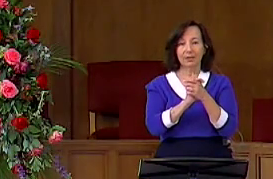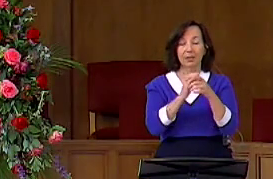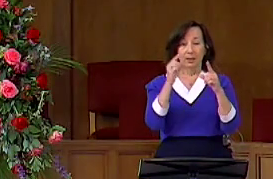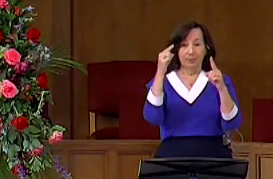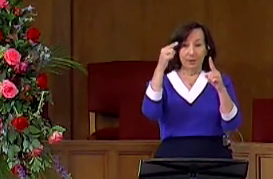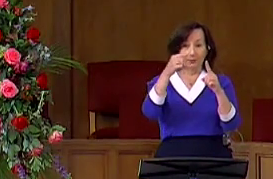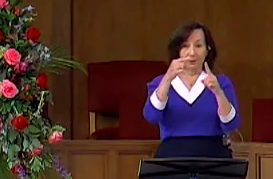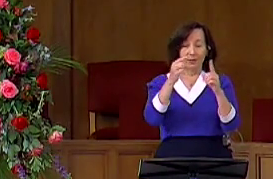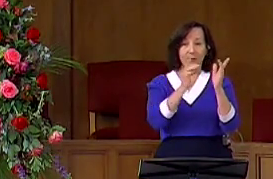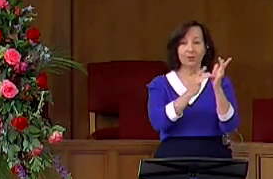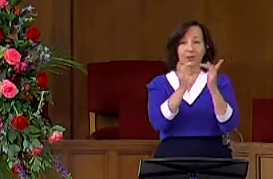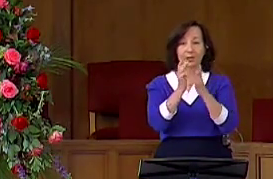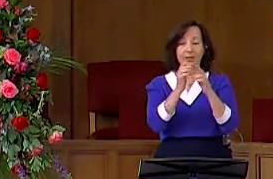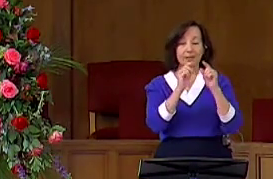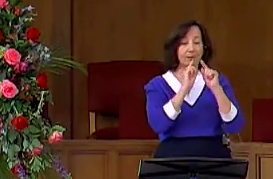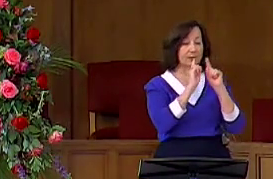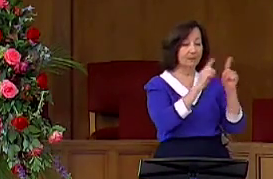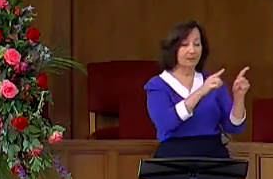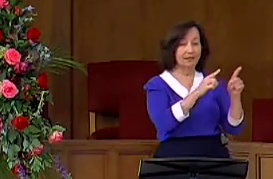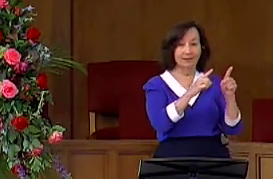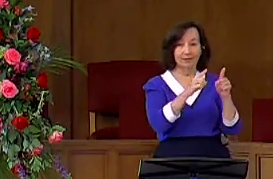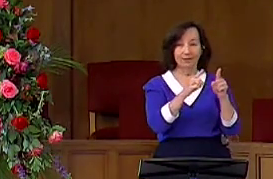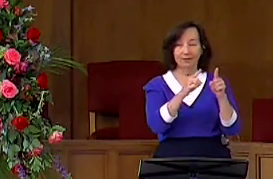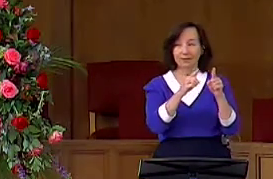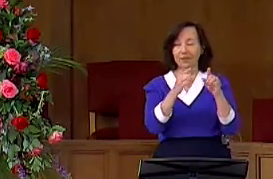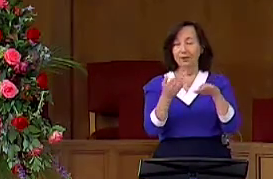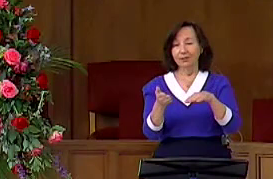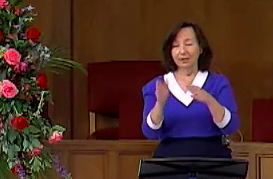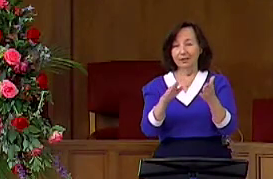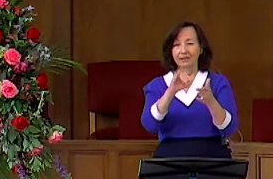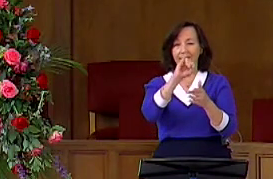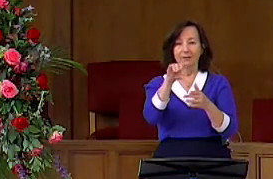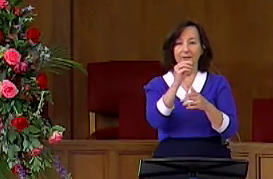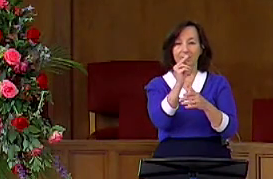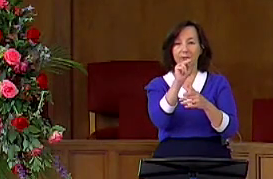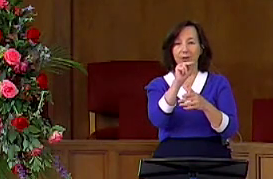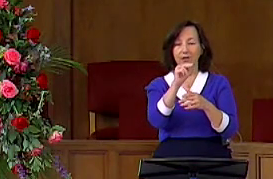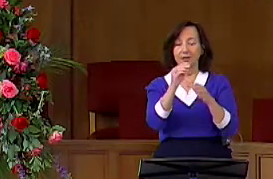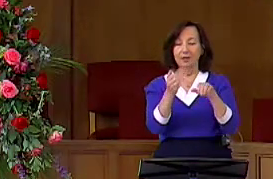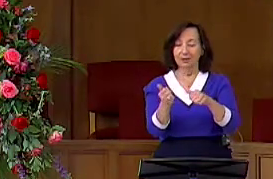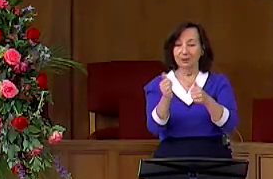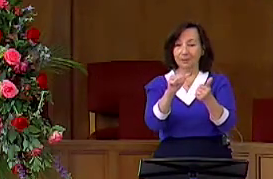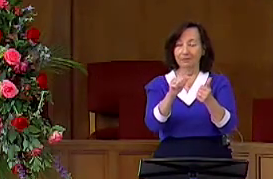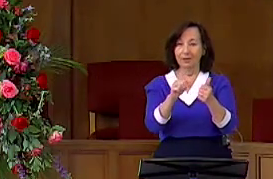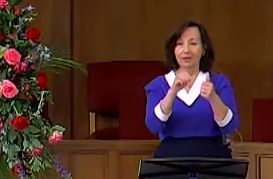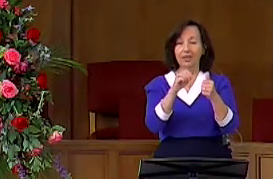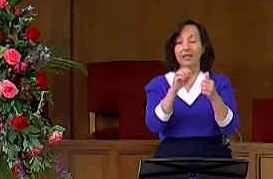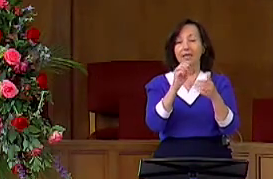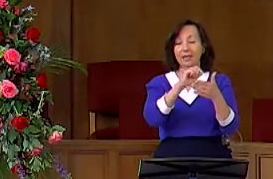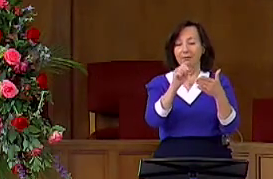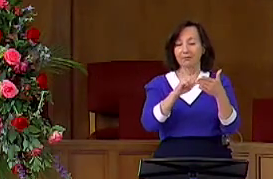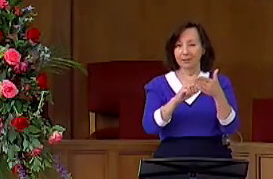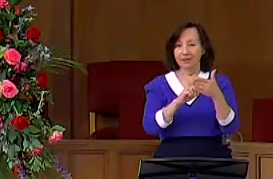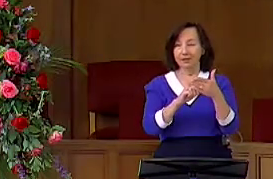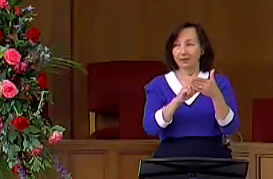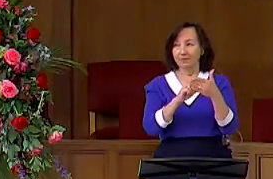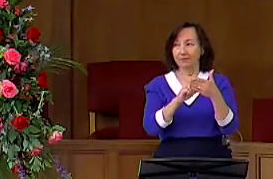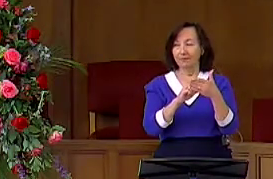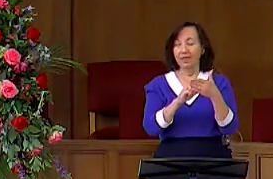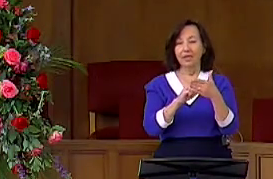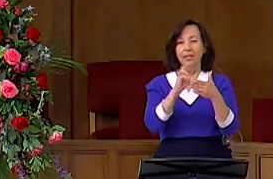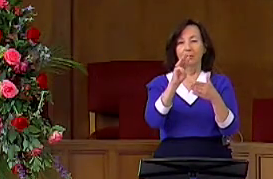on Jesus' response to the death of John the Baptist. Matthew writes, "He withdrew in a boat to